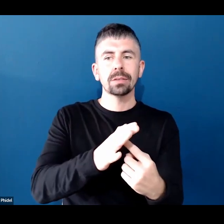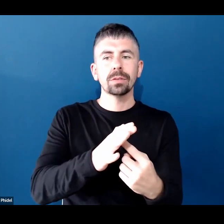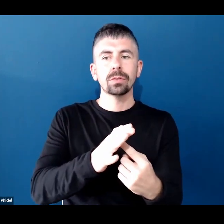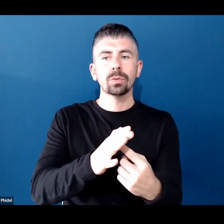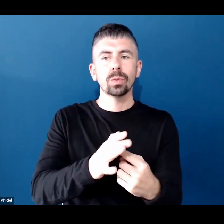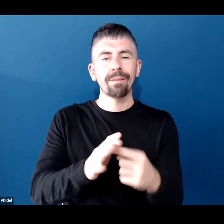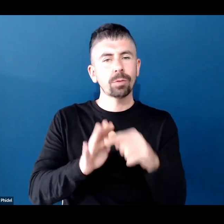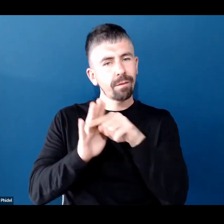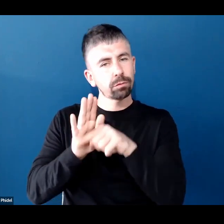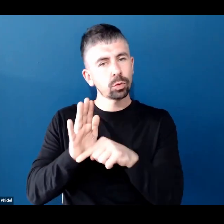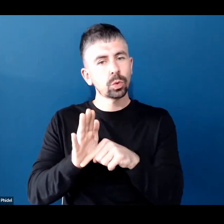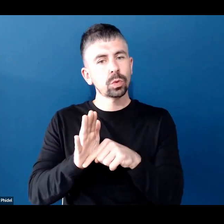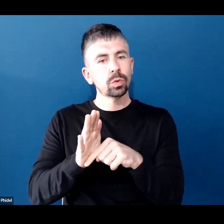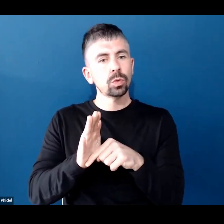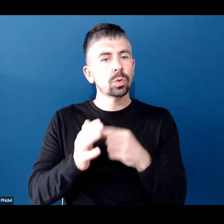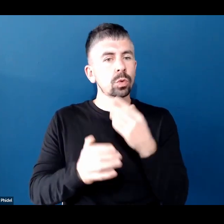rationing protocols. And so I think